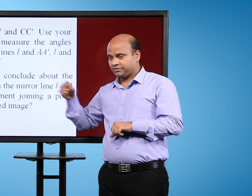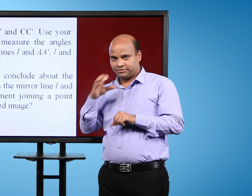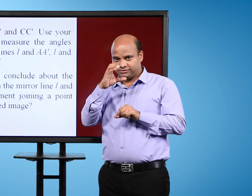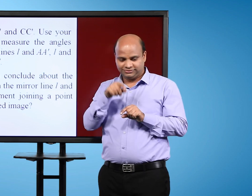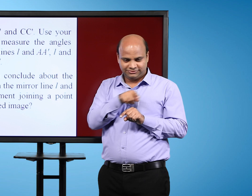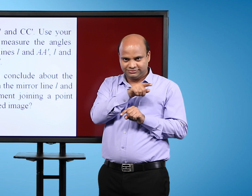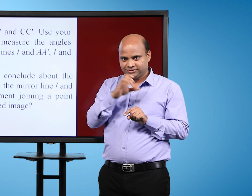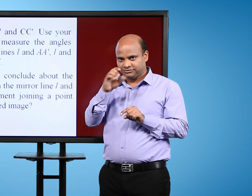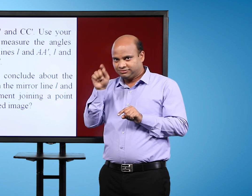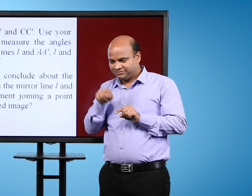L and CC'.